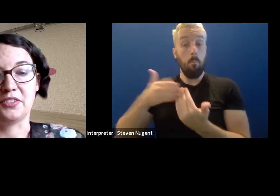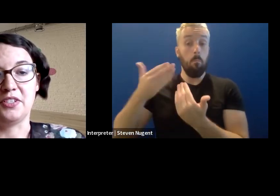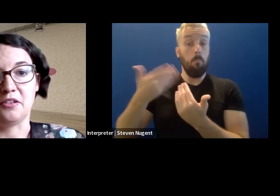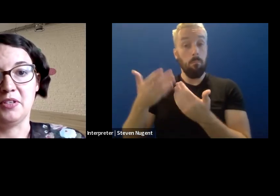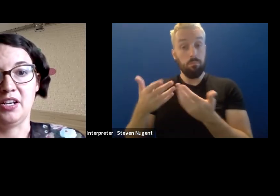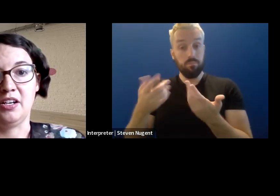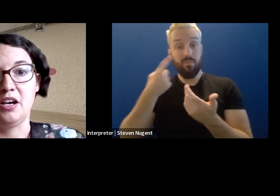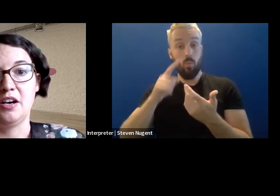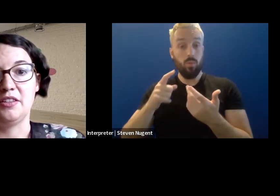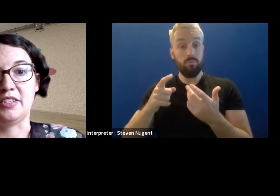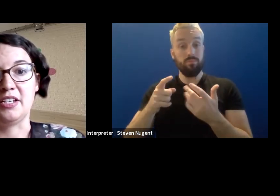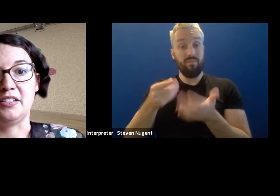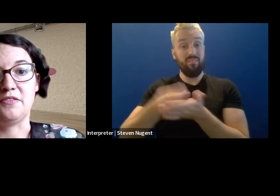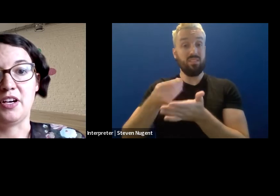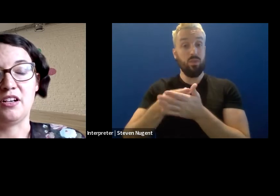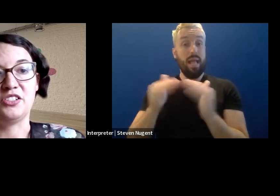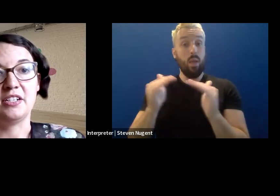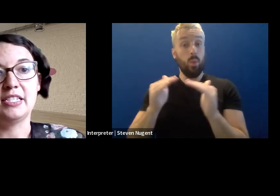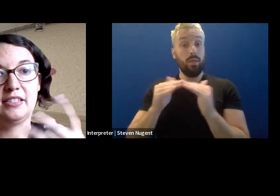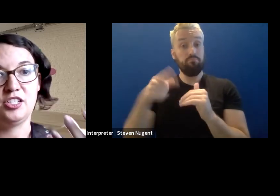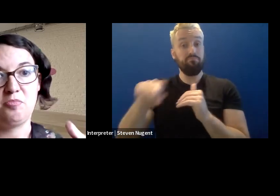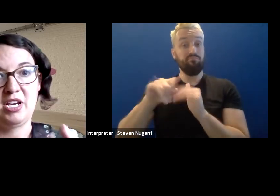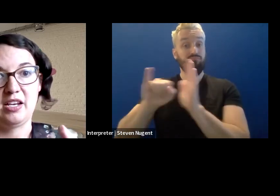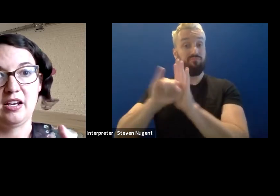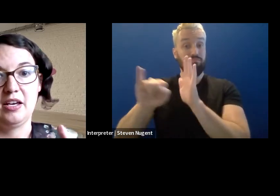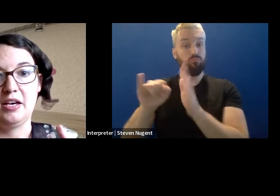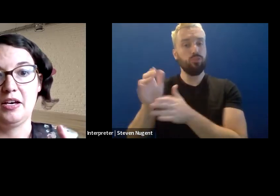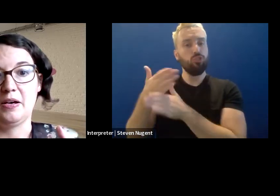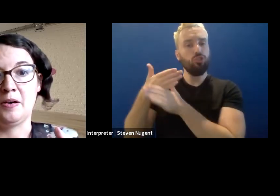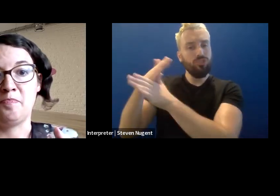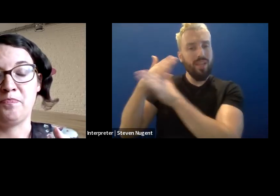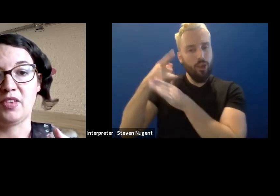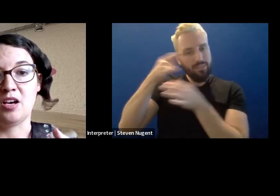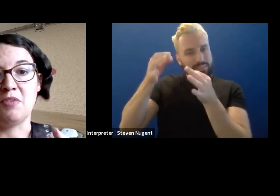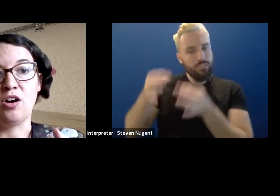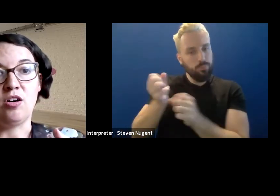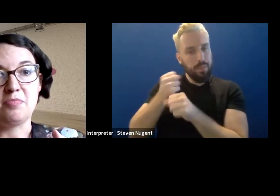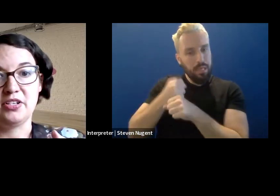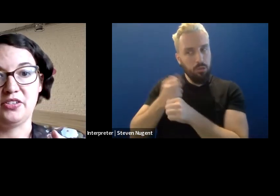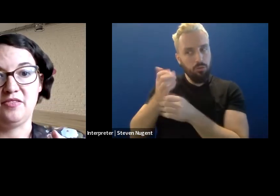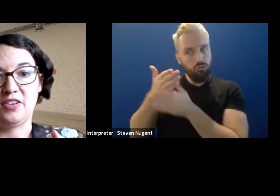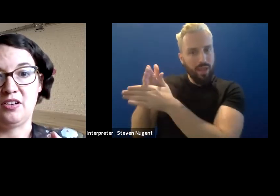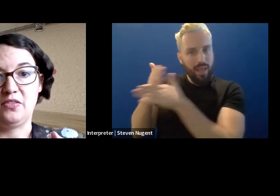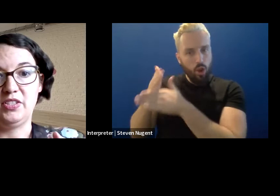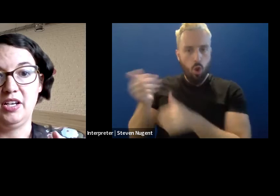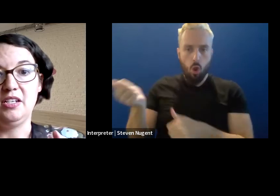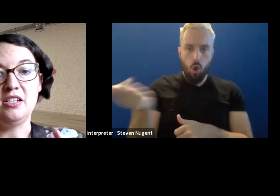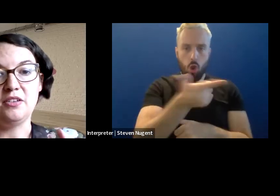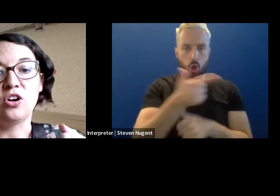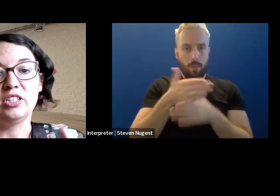to fiscal equity that they identified are shared decision-making among all partners